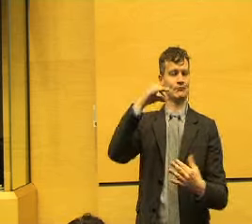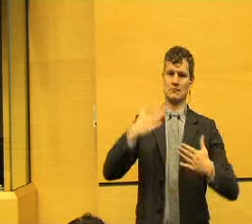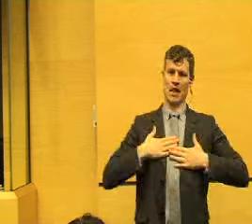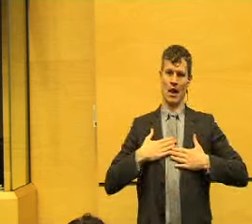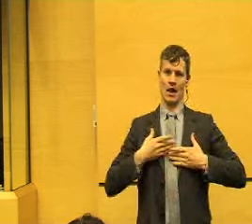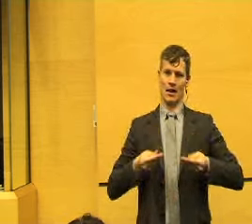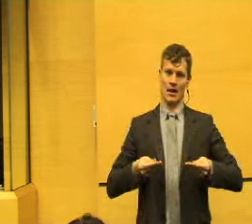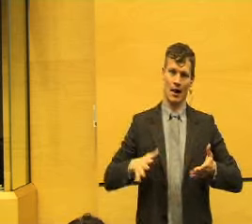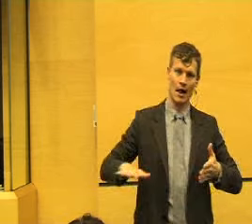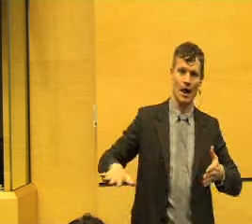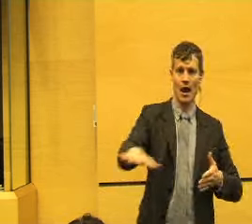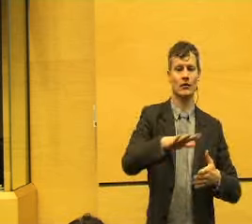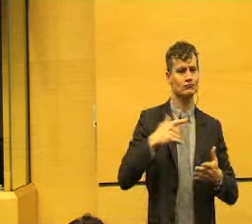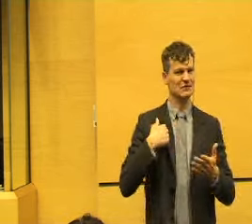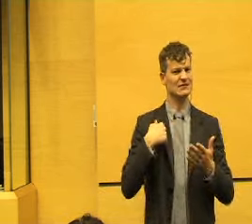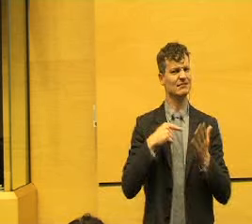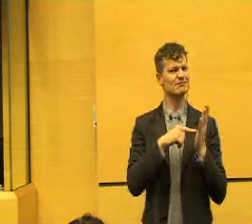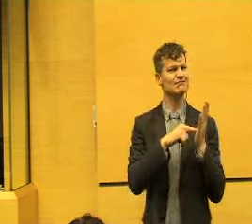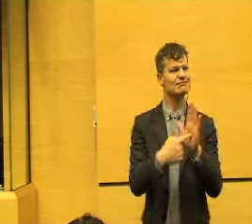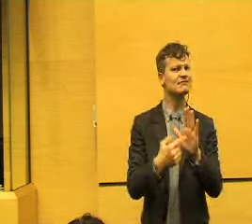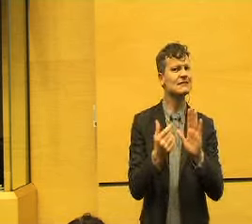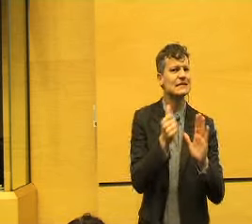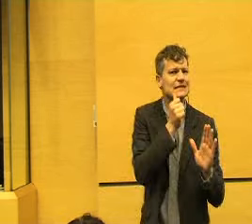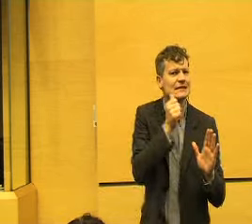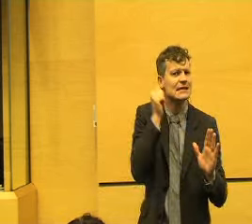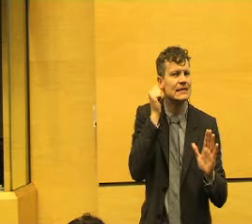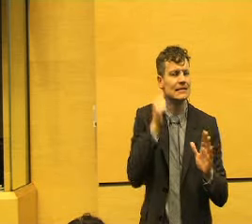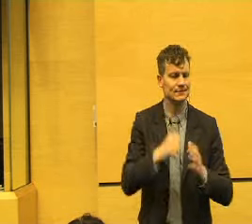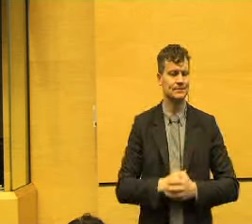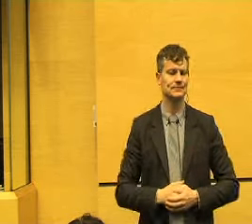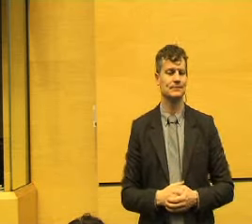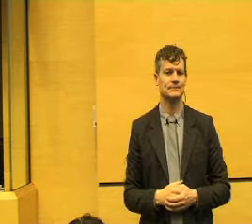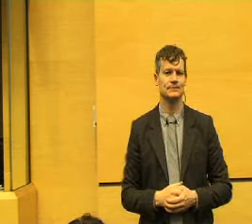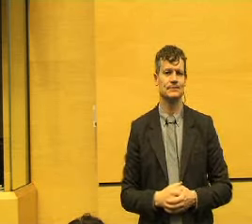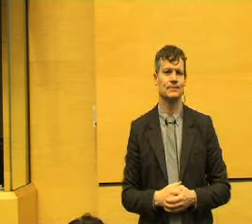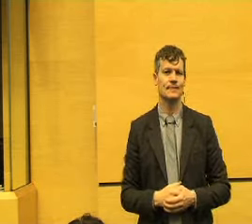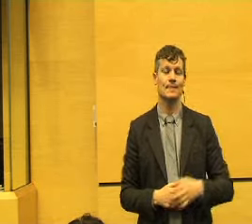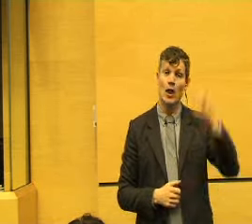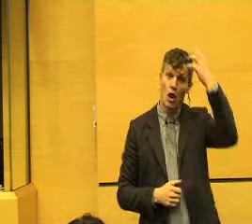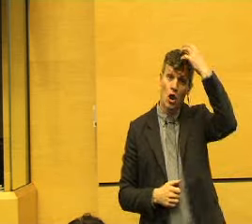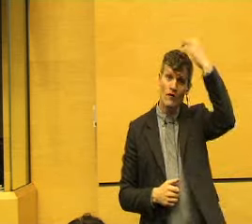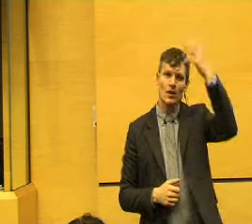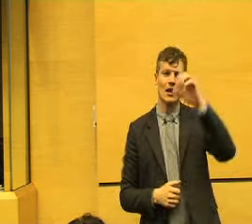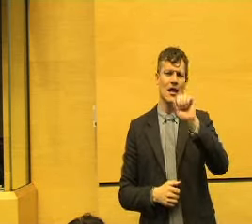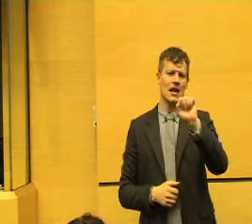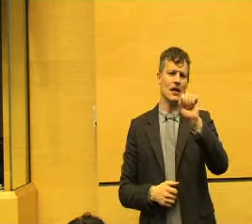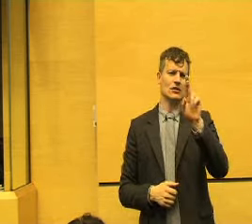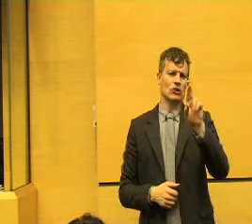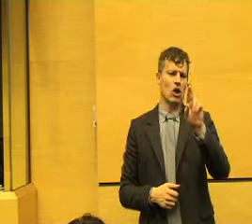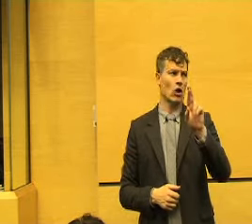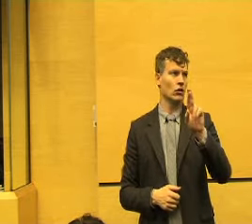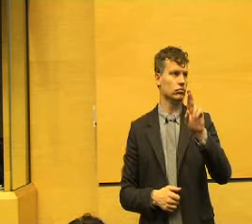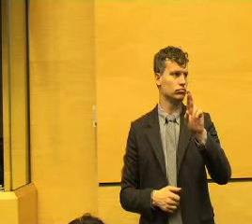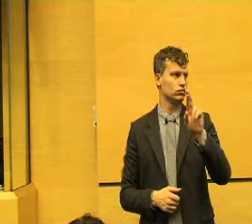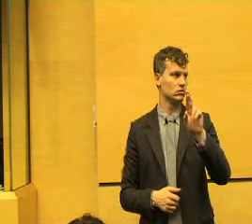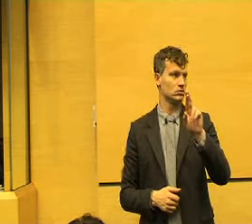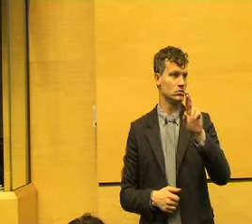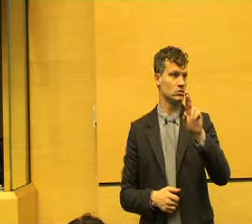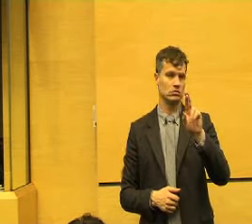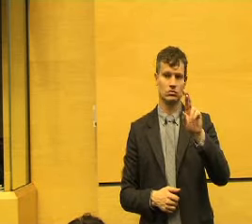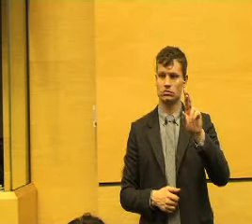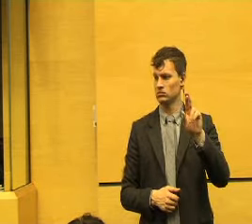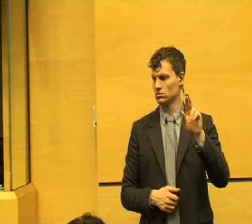amended resolution in line with the NHRCT recommendation. Apart